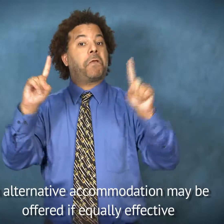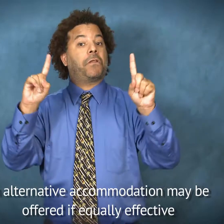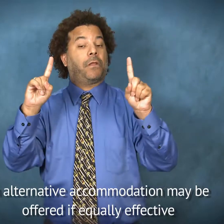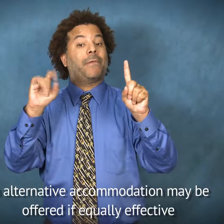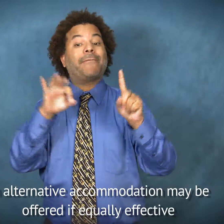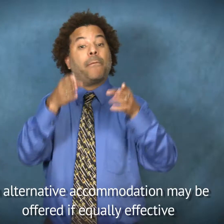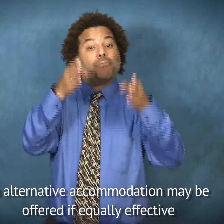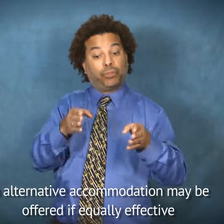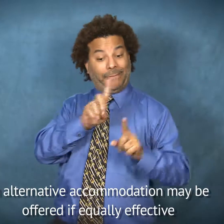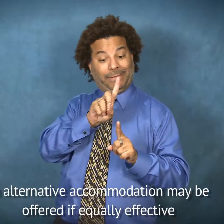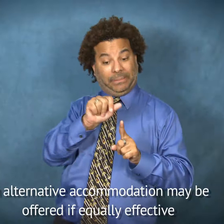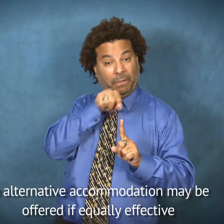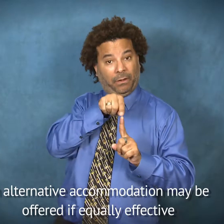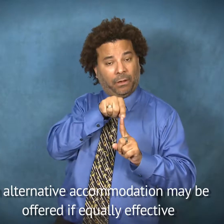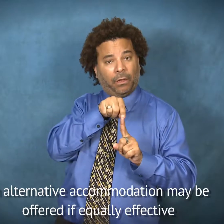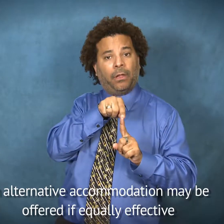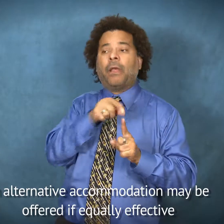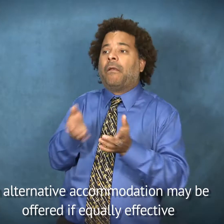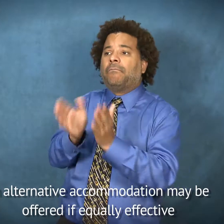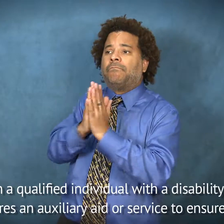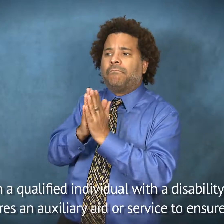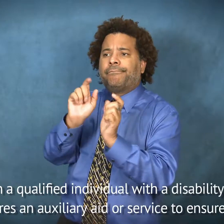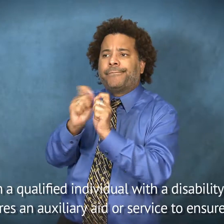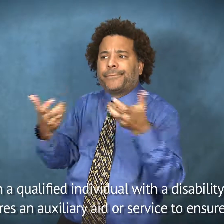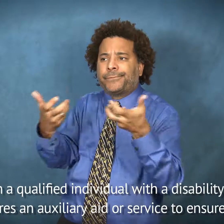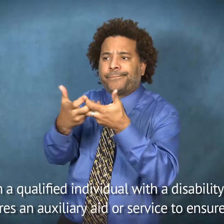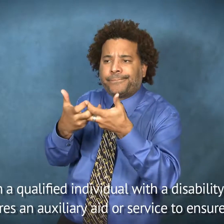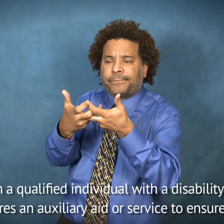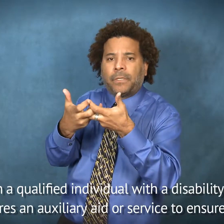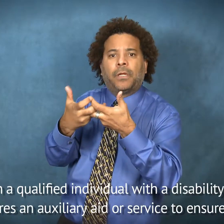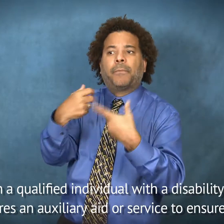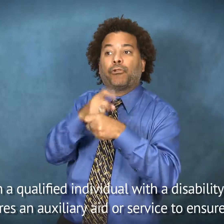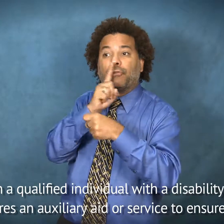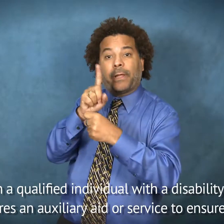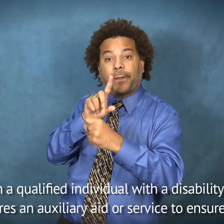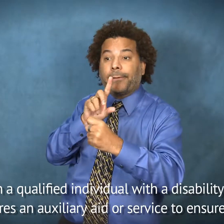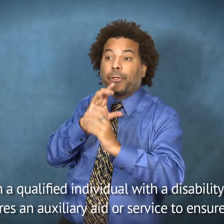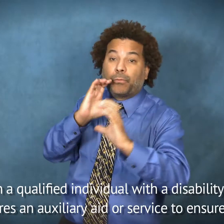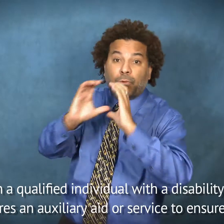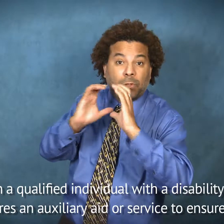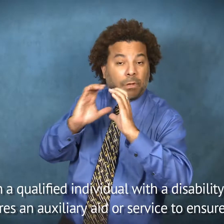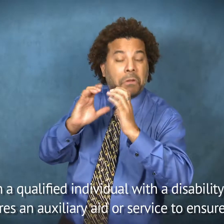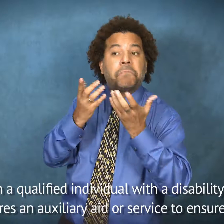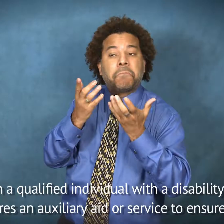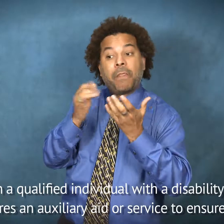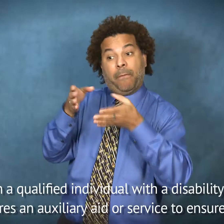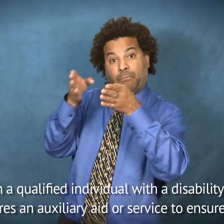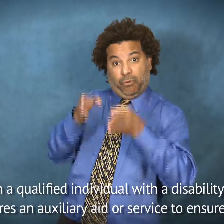equally effective. When a qualified individual with a disability requires an auxiliary aid or service to ensure effective